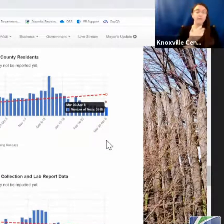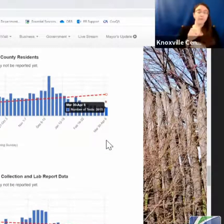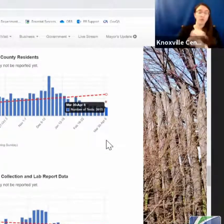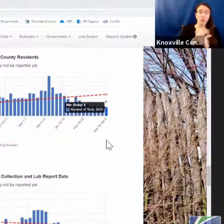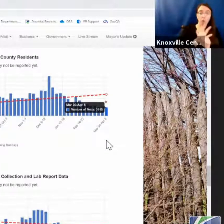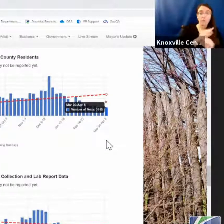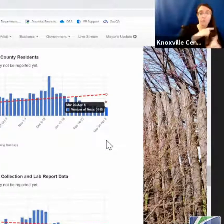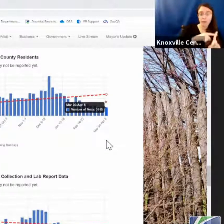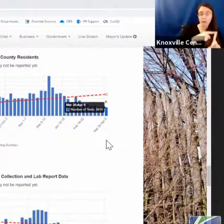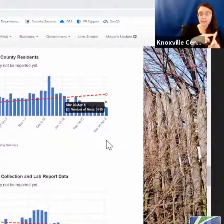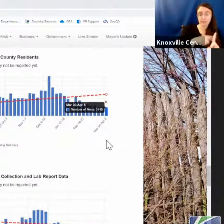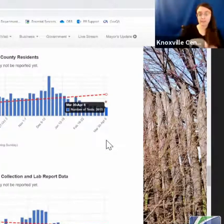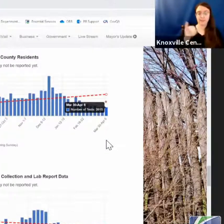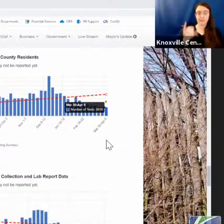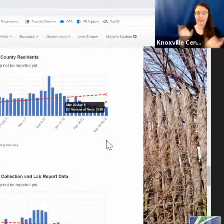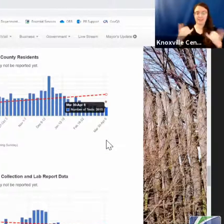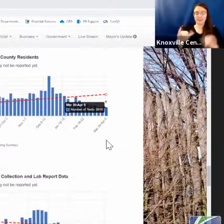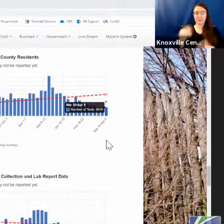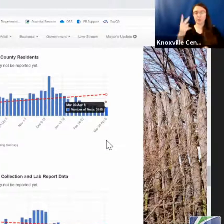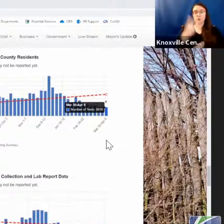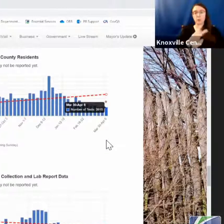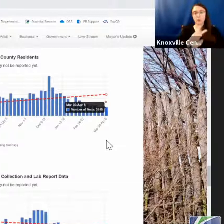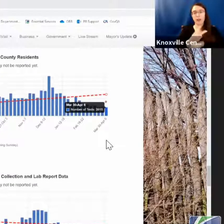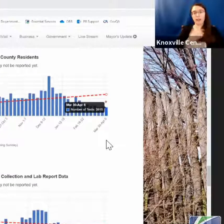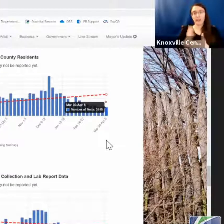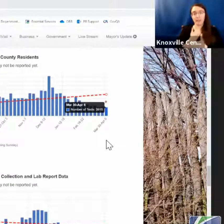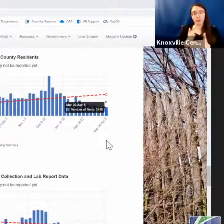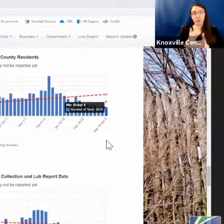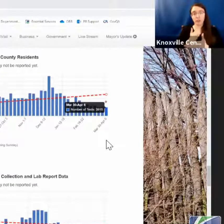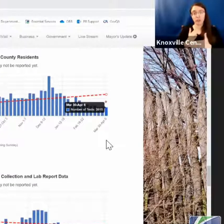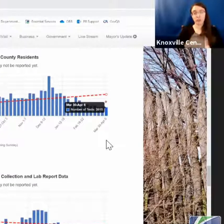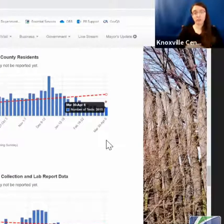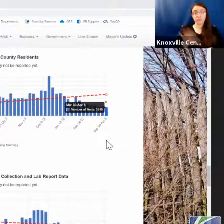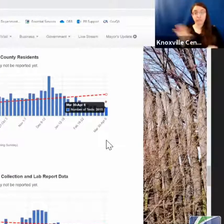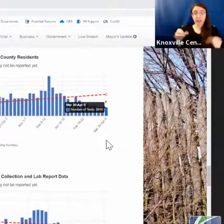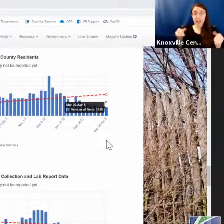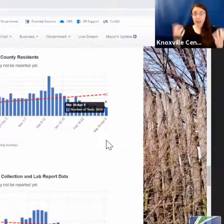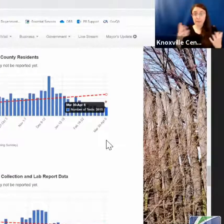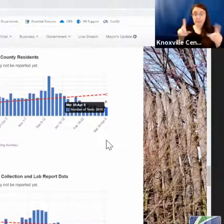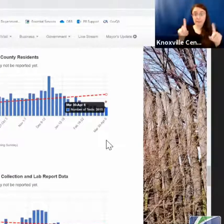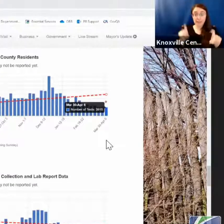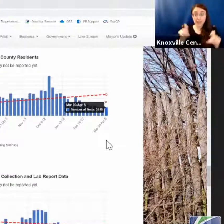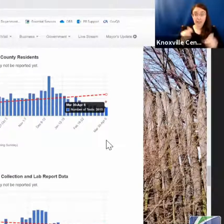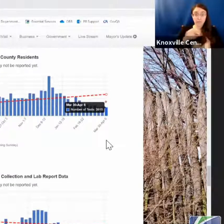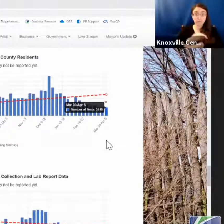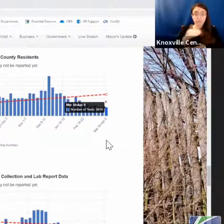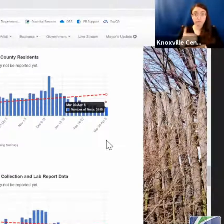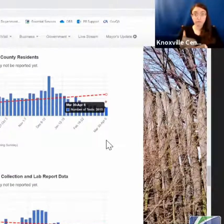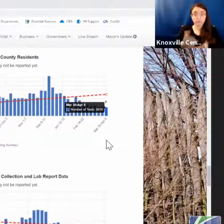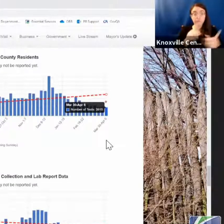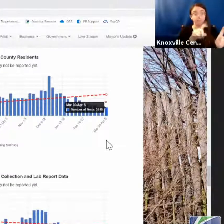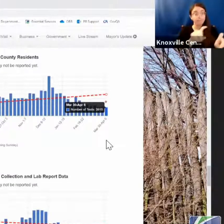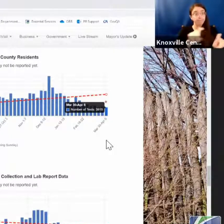average. For the volume of tests, we saw a decrease.